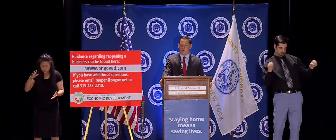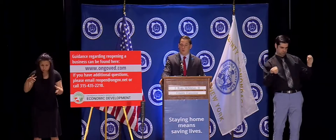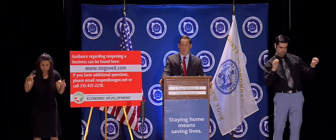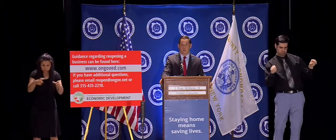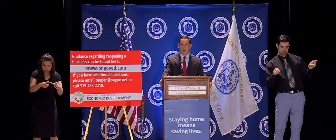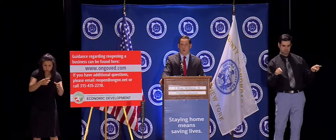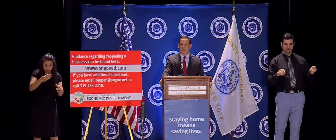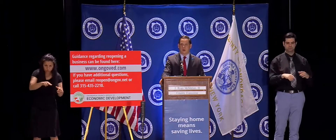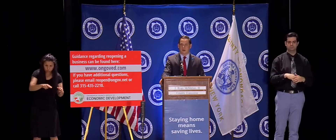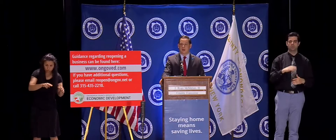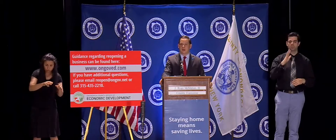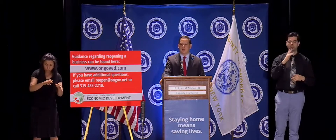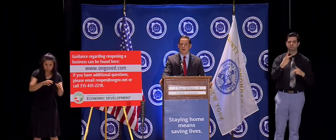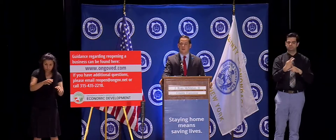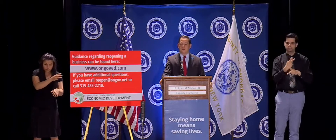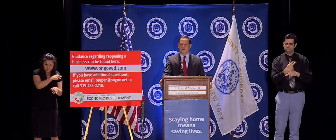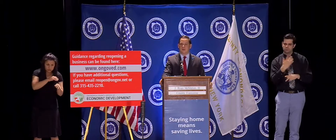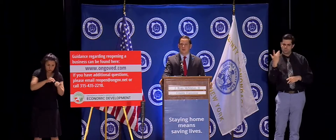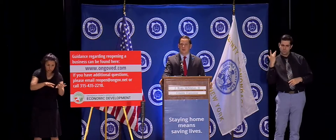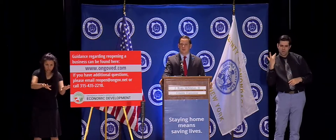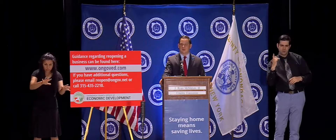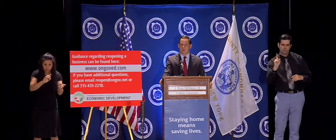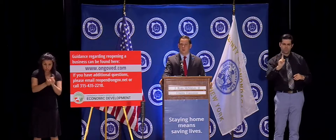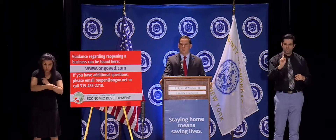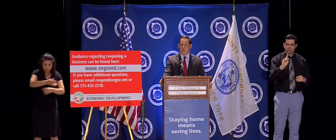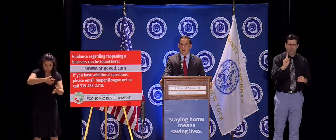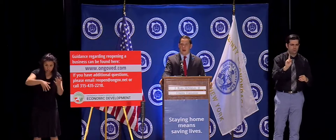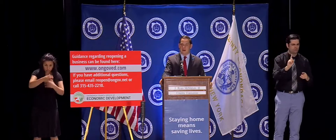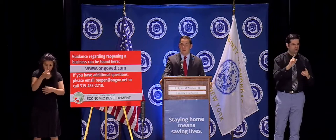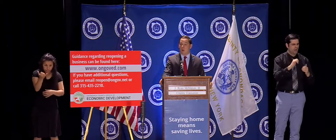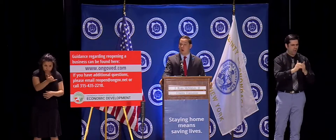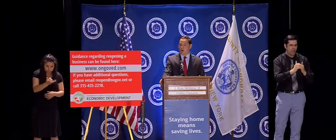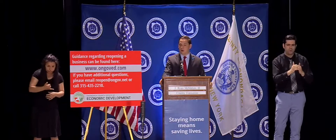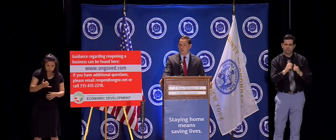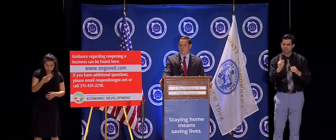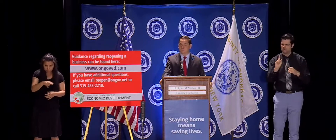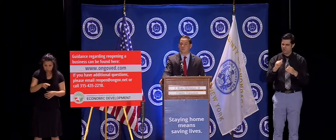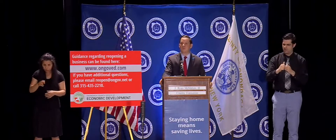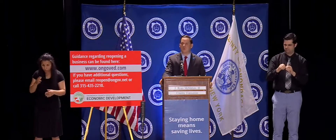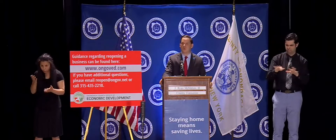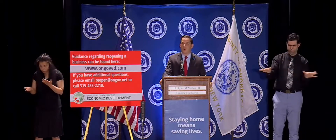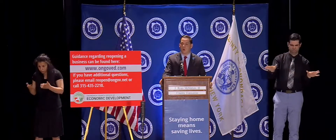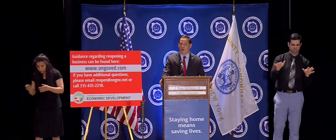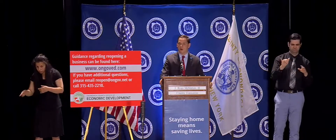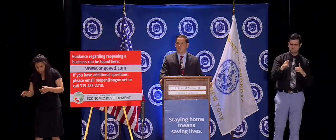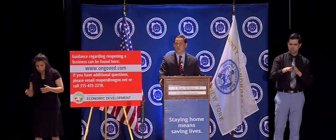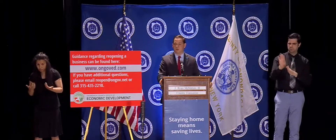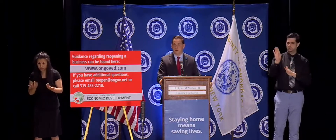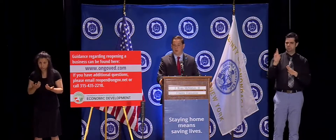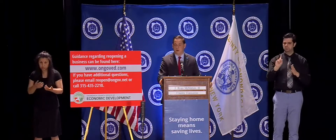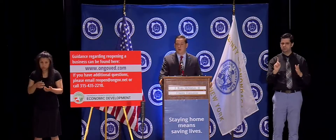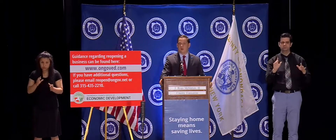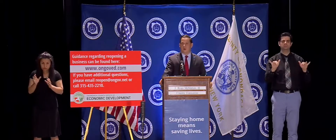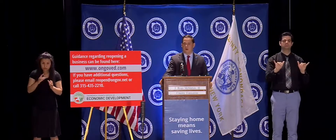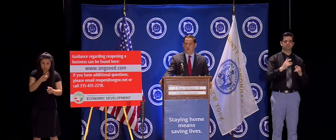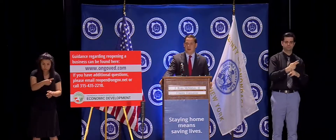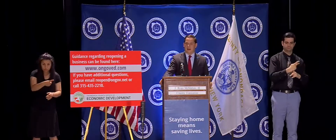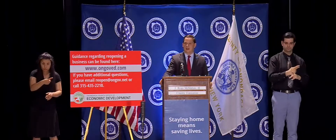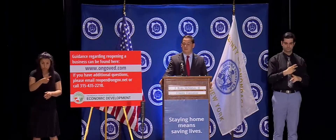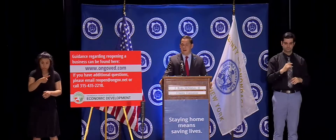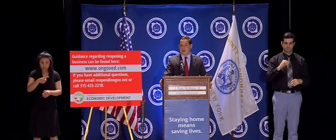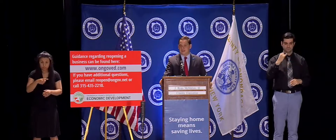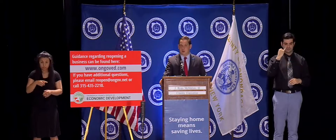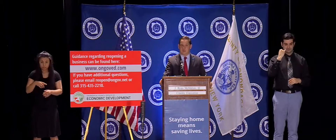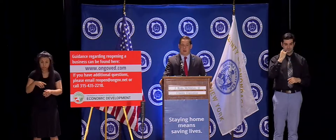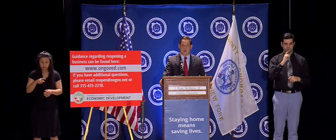would know very quickly if these people were at a park or if these people were at